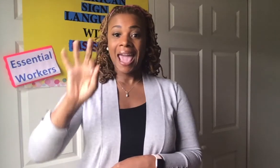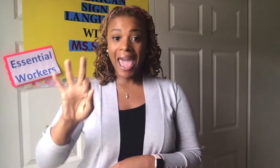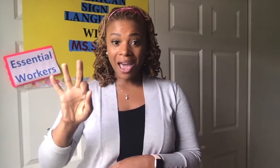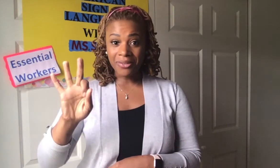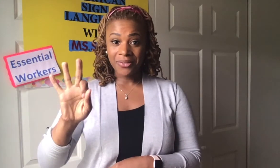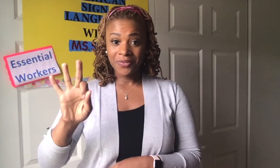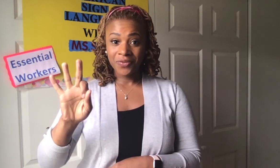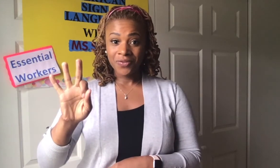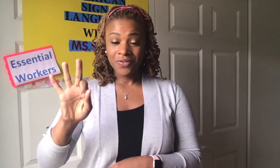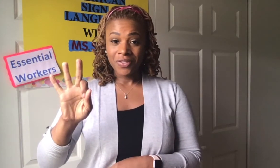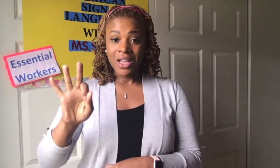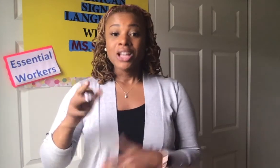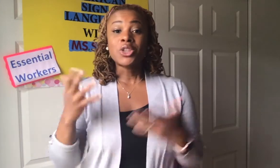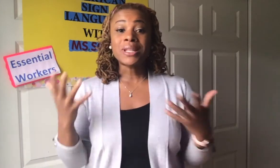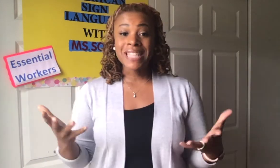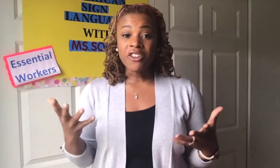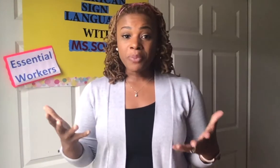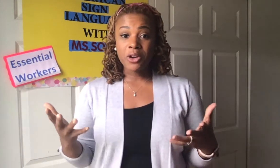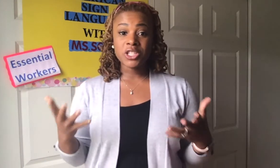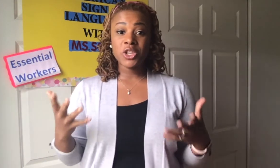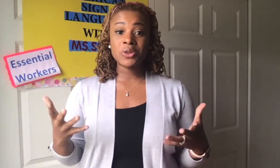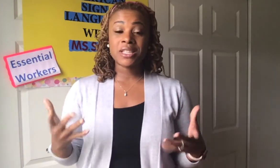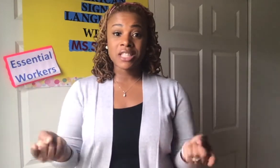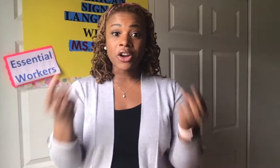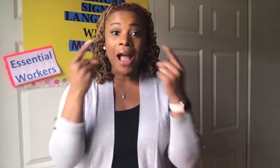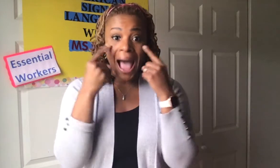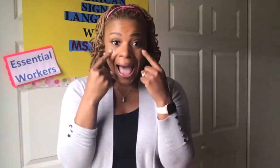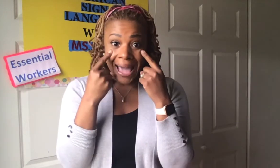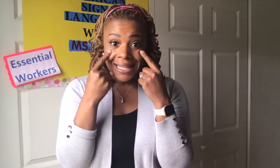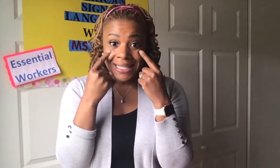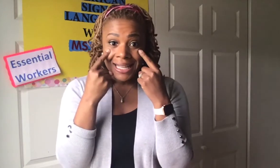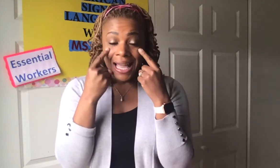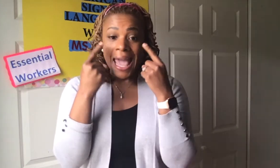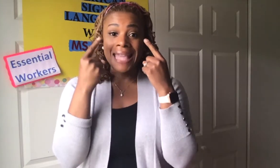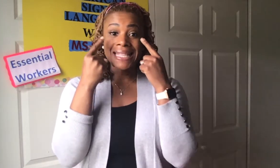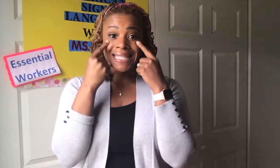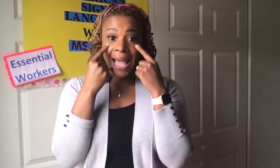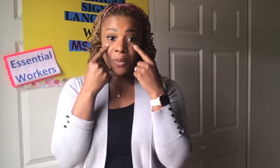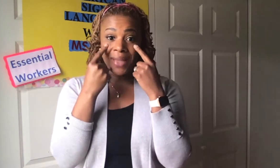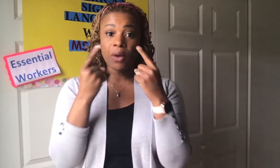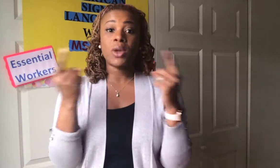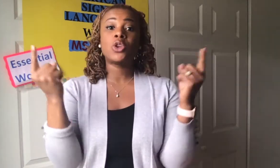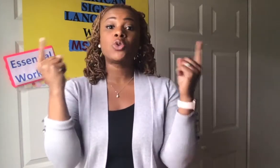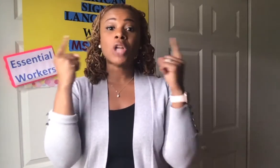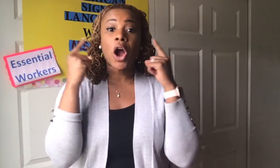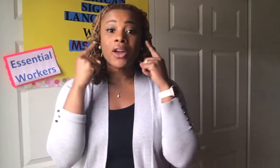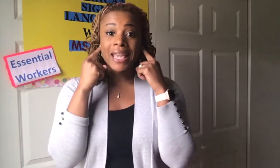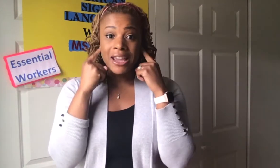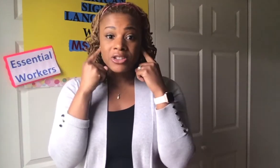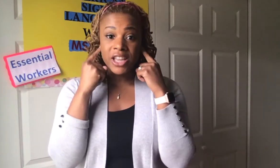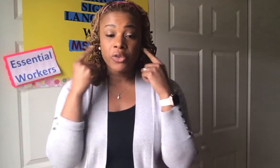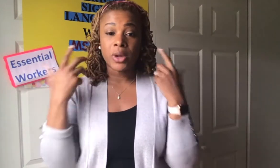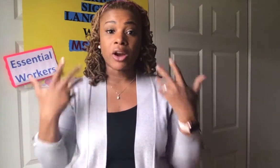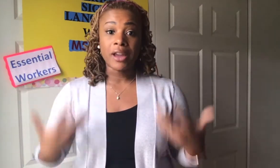D-E-A-F. So a deaf person uses their eyes in the same way that we use our ears if we are